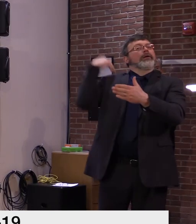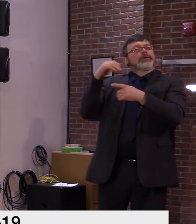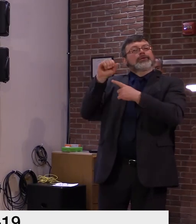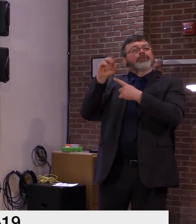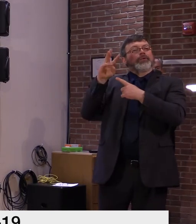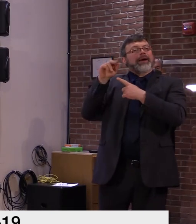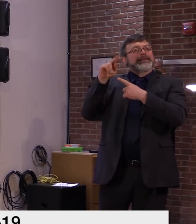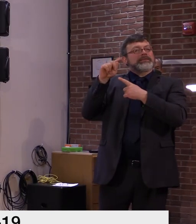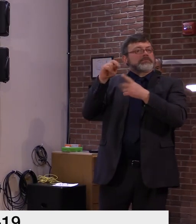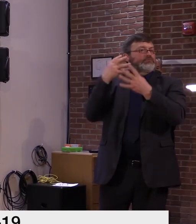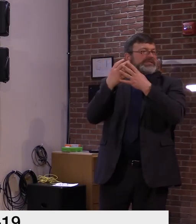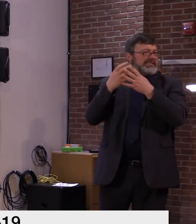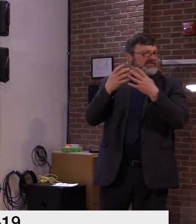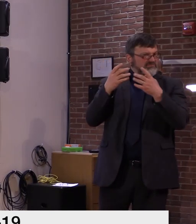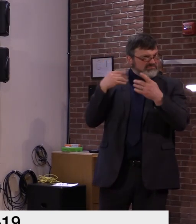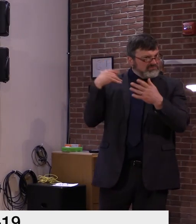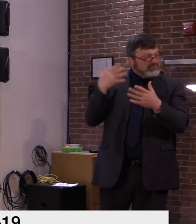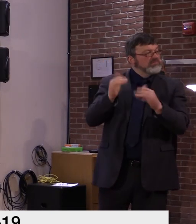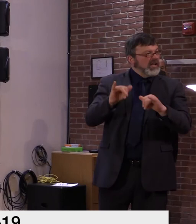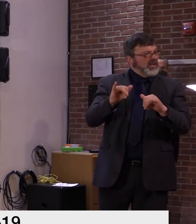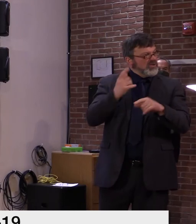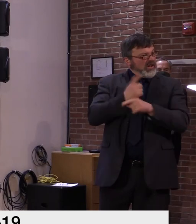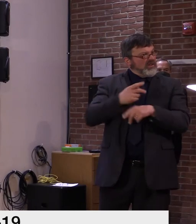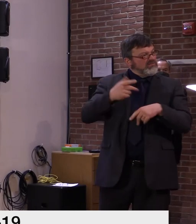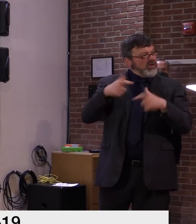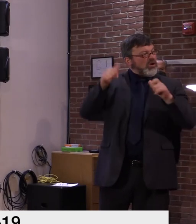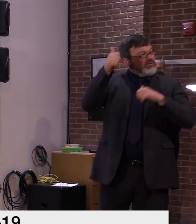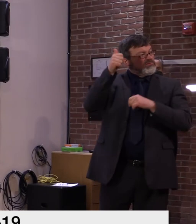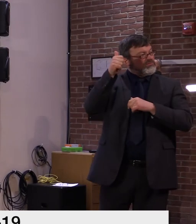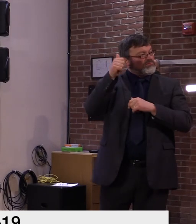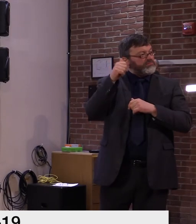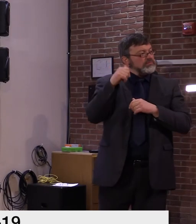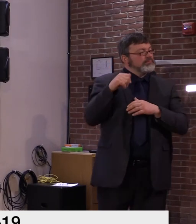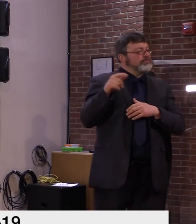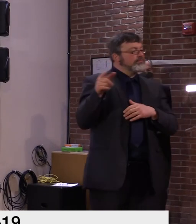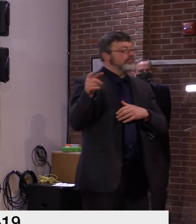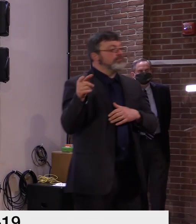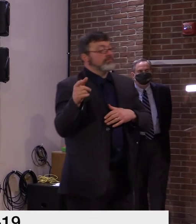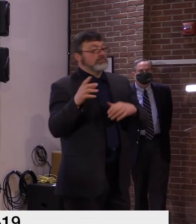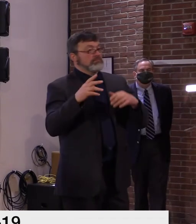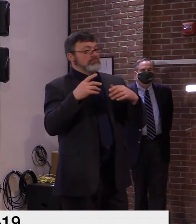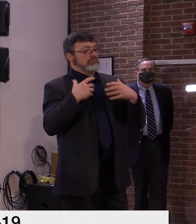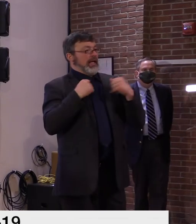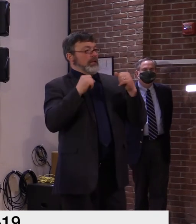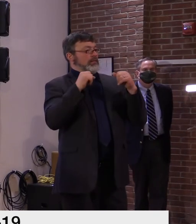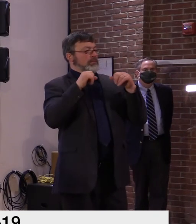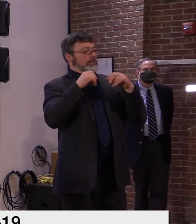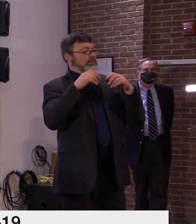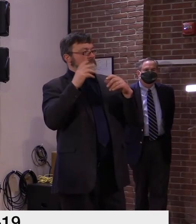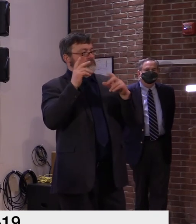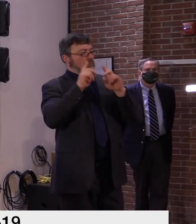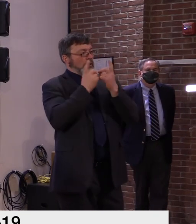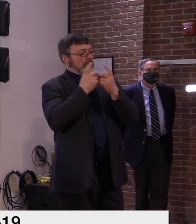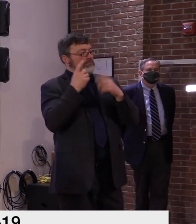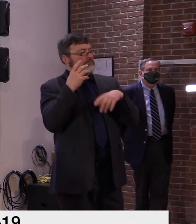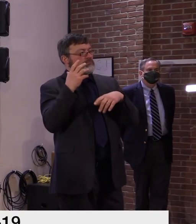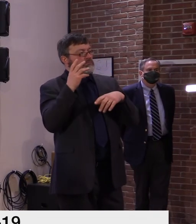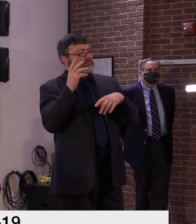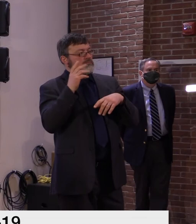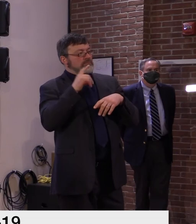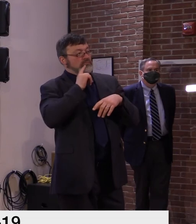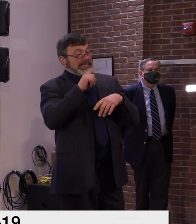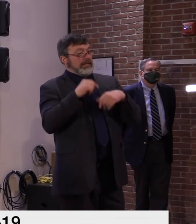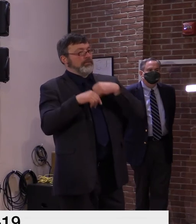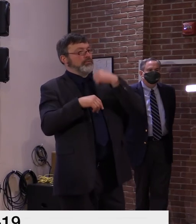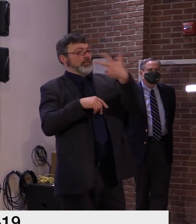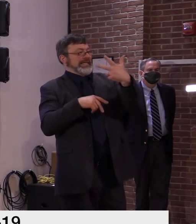I hesitate because I just can't remember, but it's one of our, we've had three large outbreaks. We've had the one in Swanton, we've had